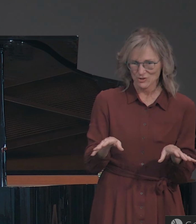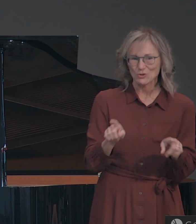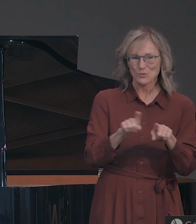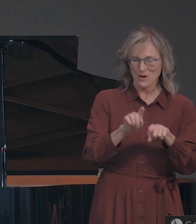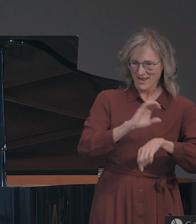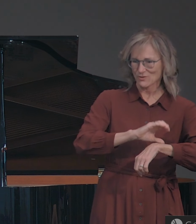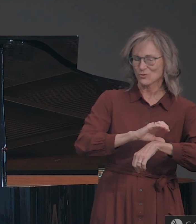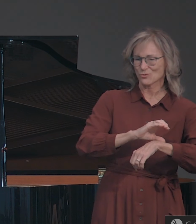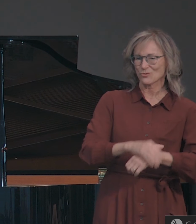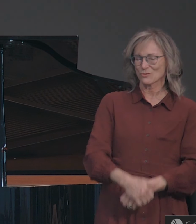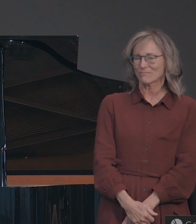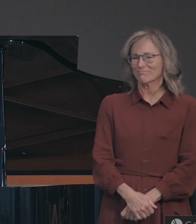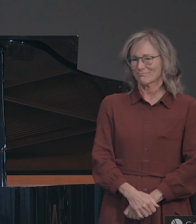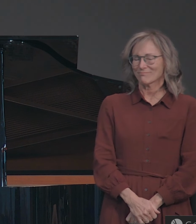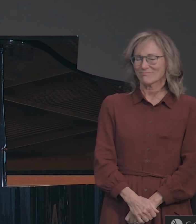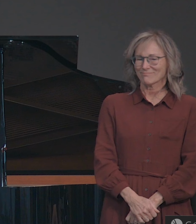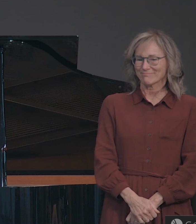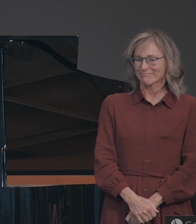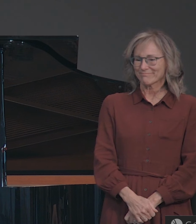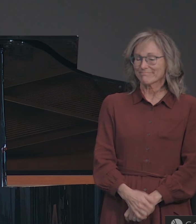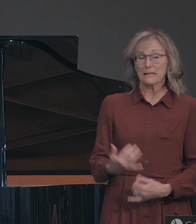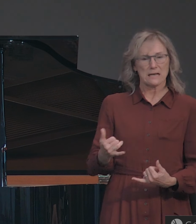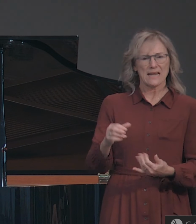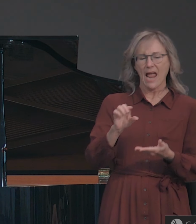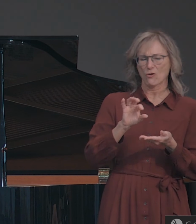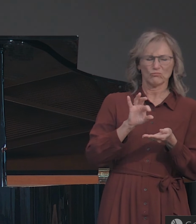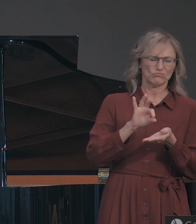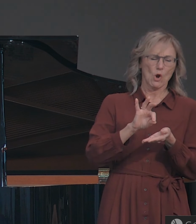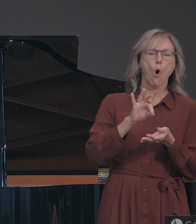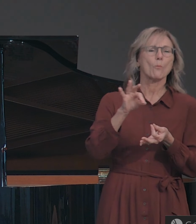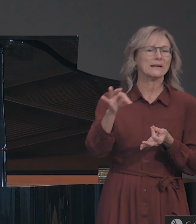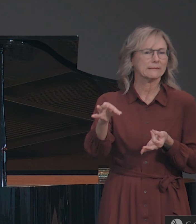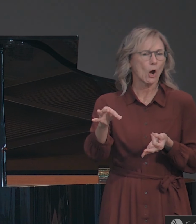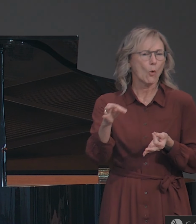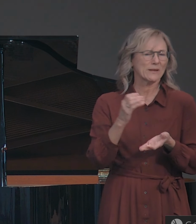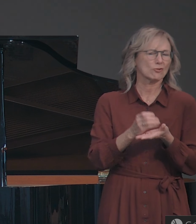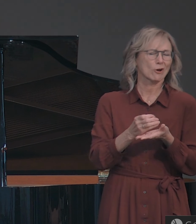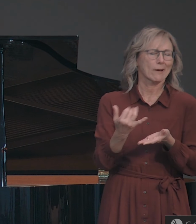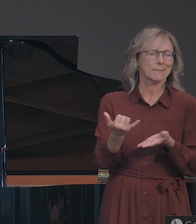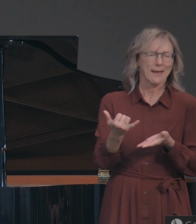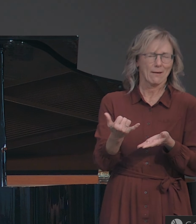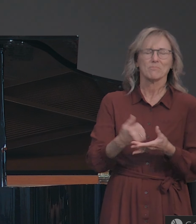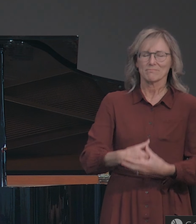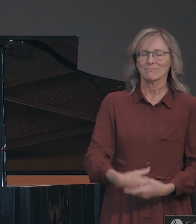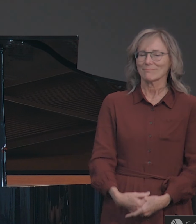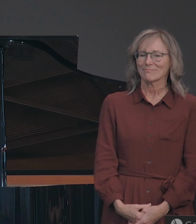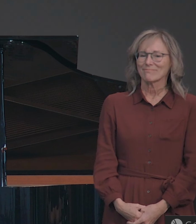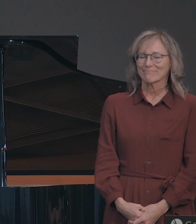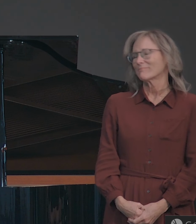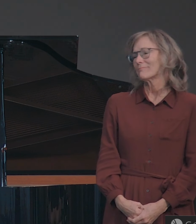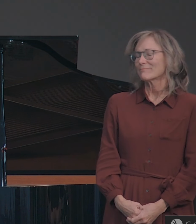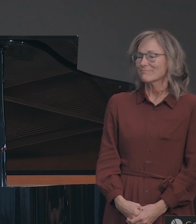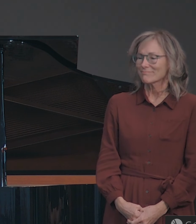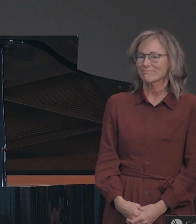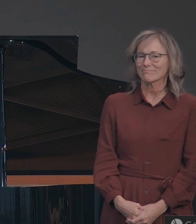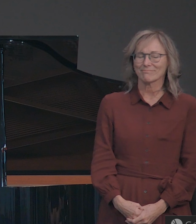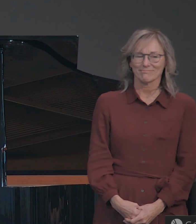If you haven't opened your package this morning, go ahead and peel off the layers.